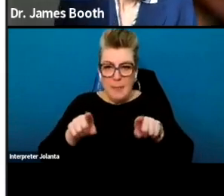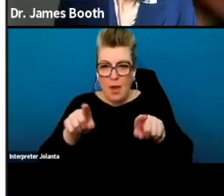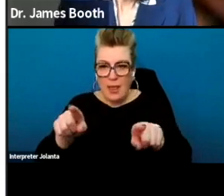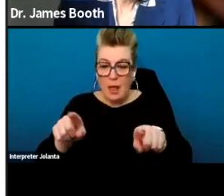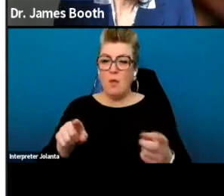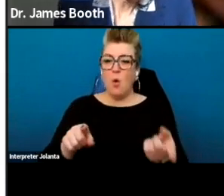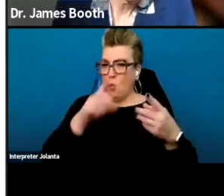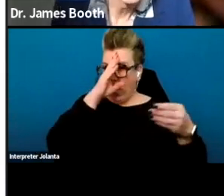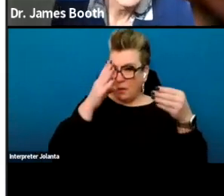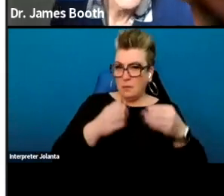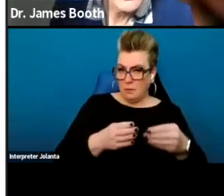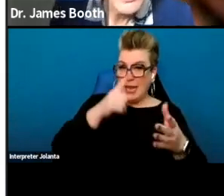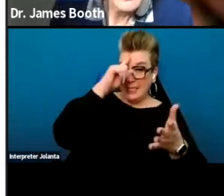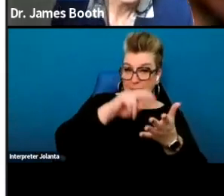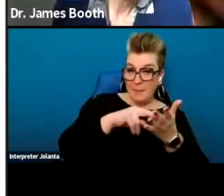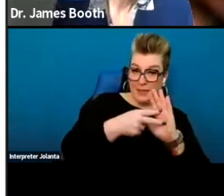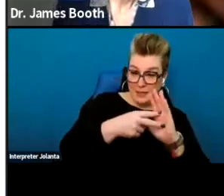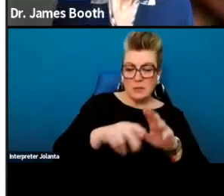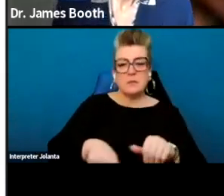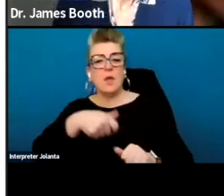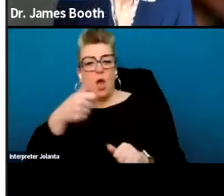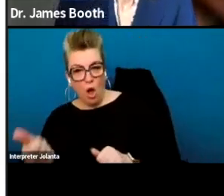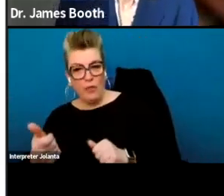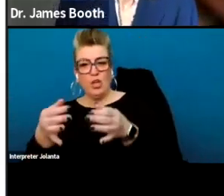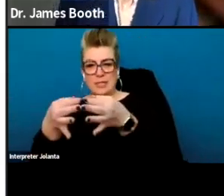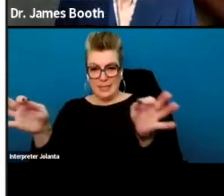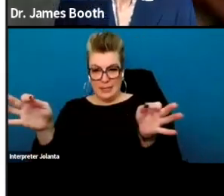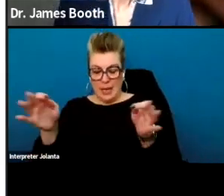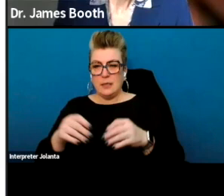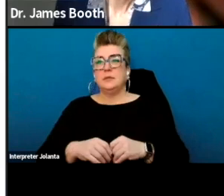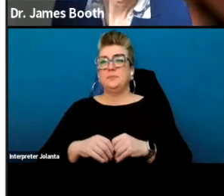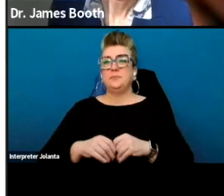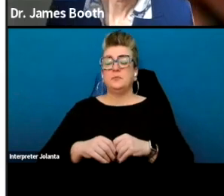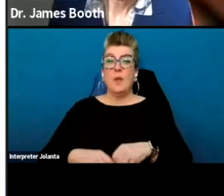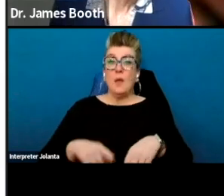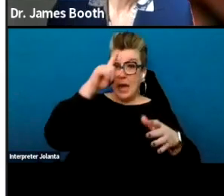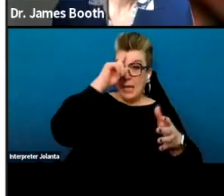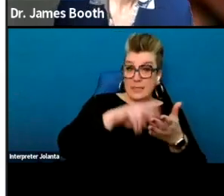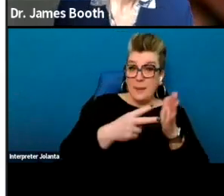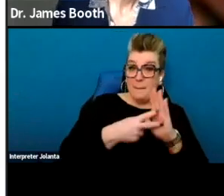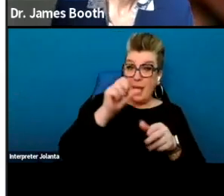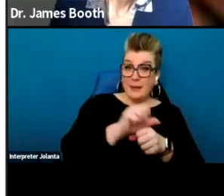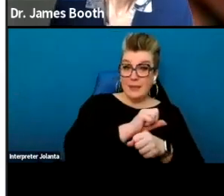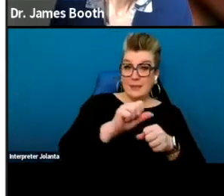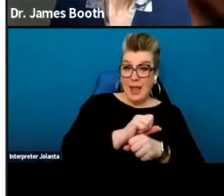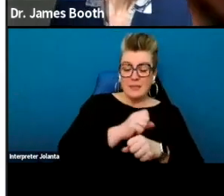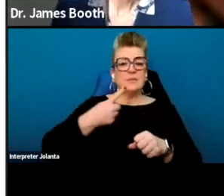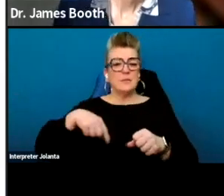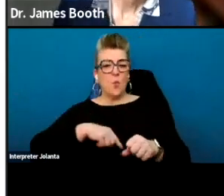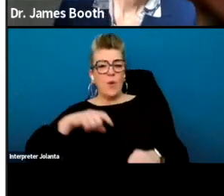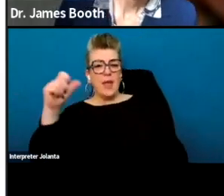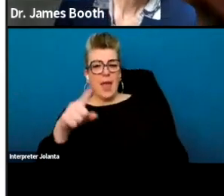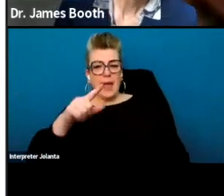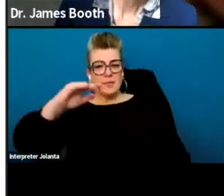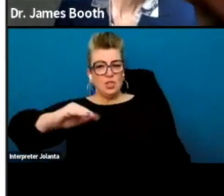semantics, the other one into syntax. In the semantic task, children were asked, does